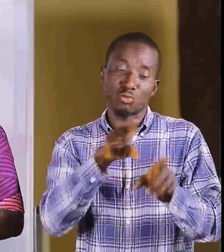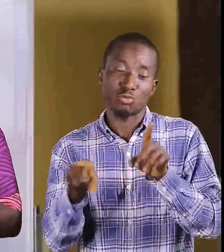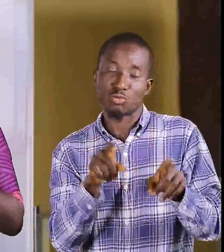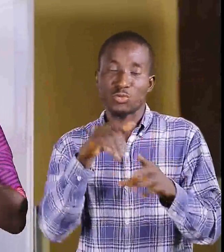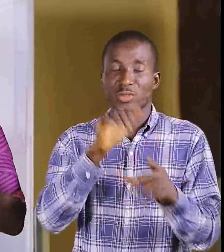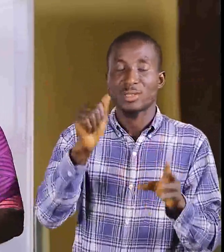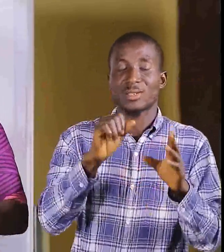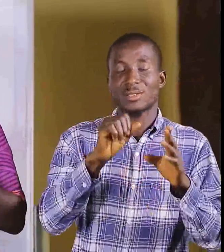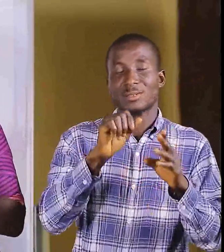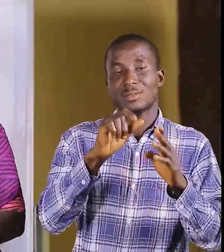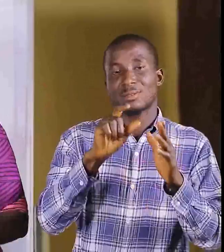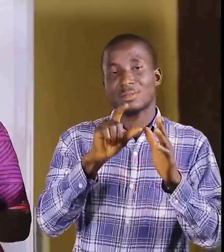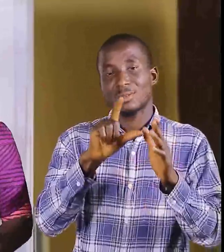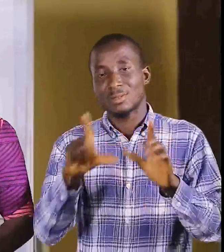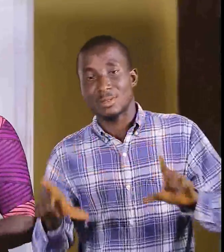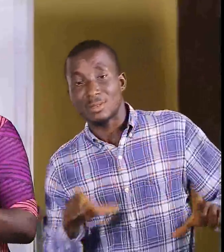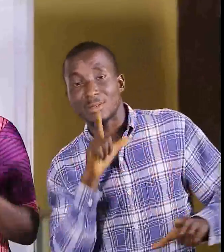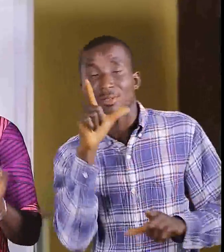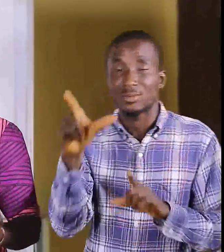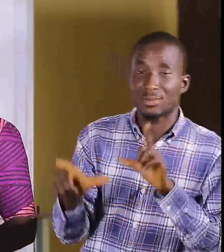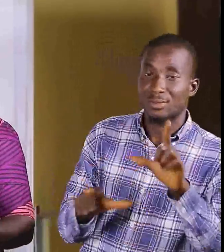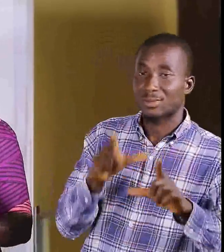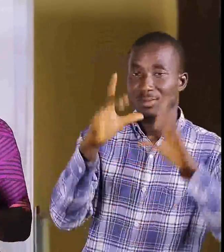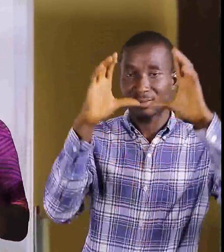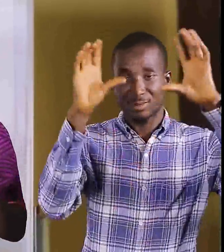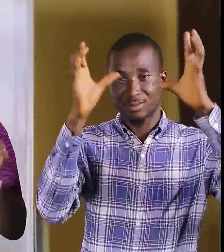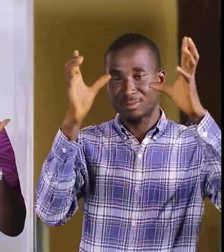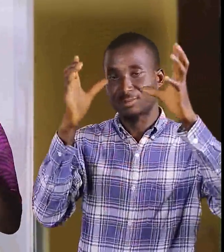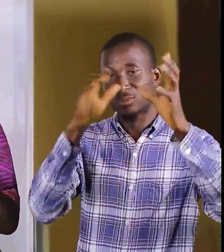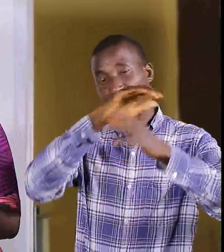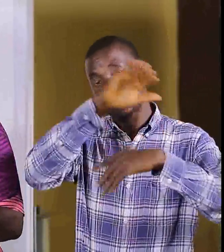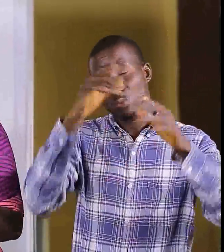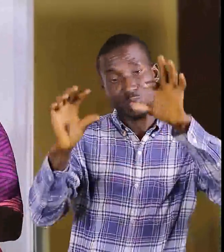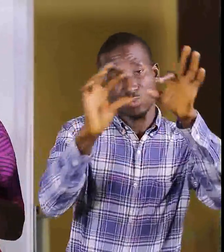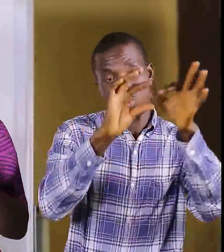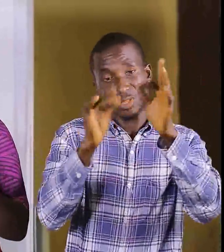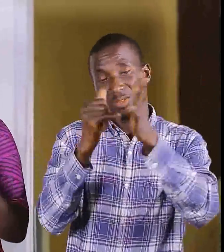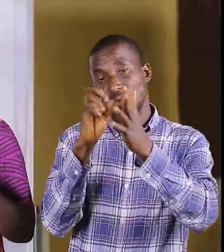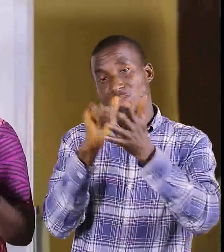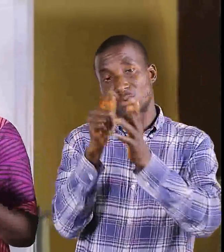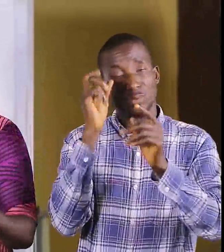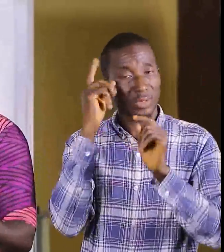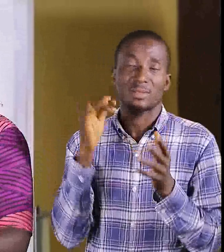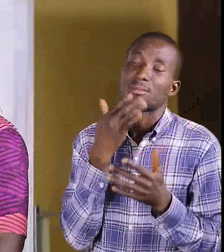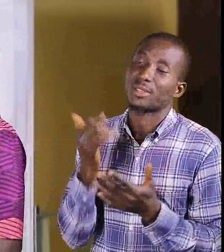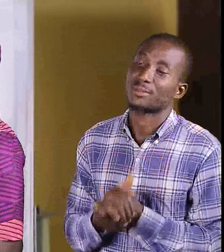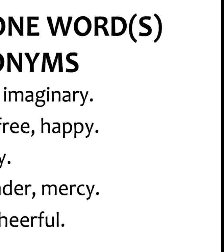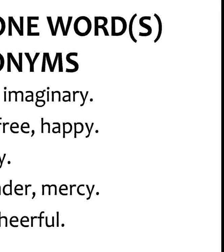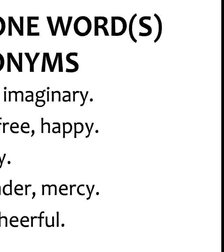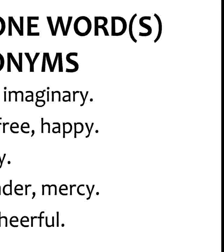class. So learn not to treat any topic in isolation. Always connect it so that the ideas will flow